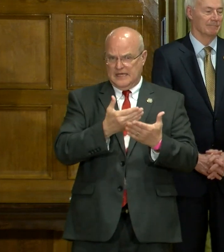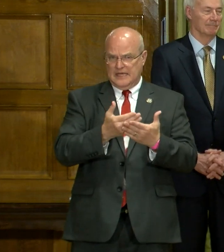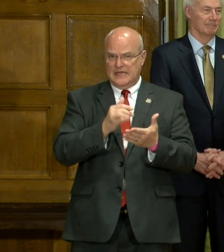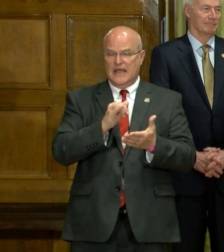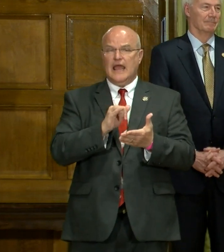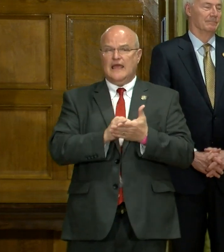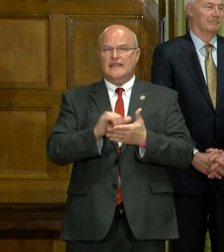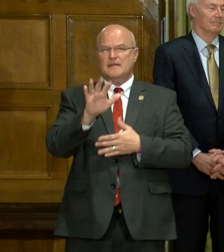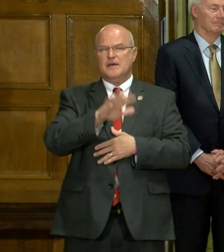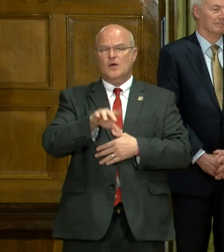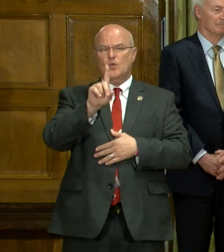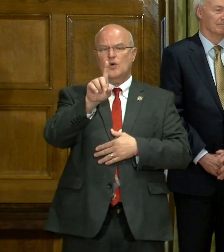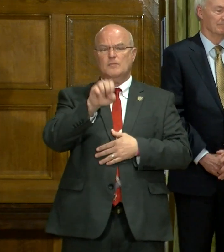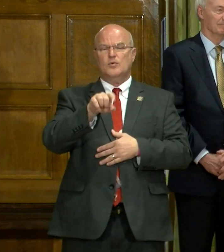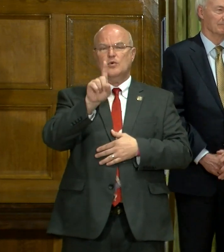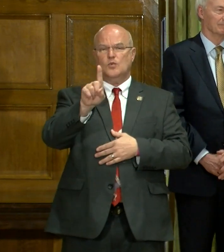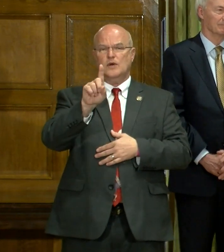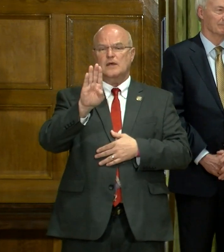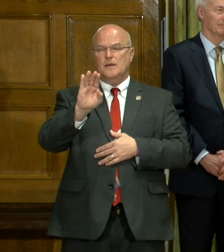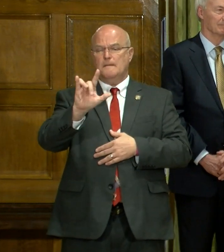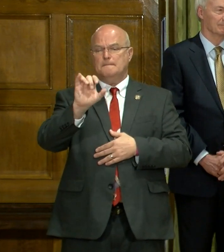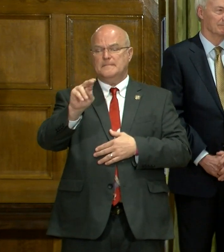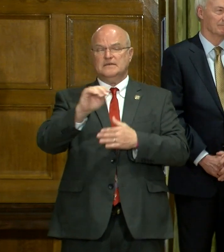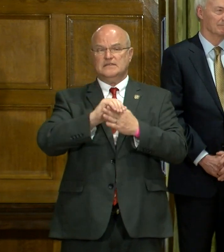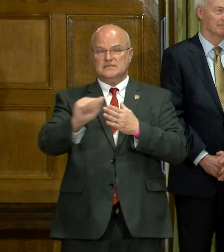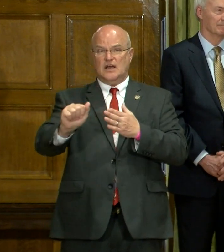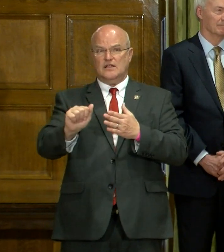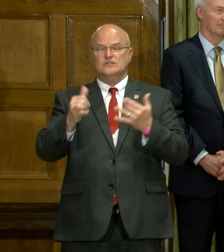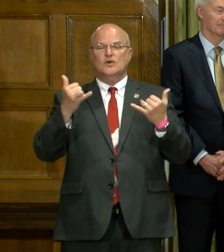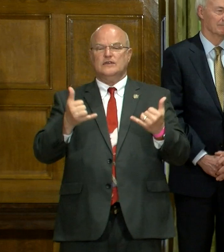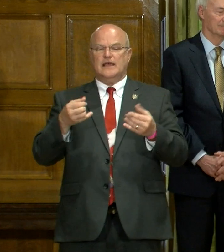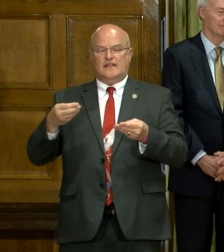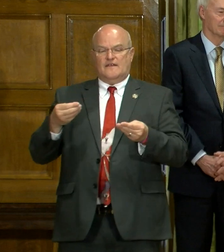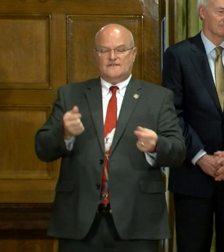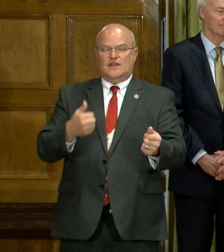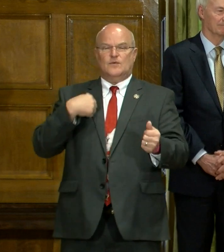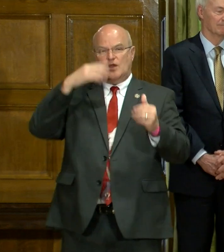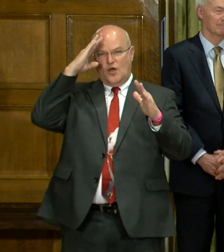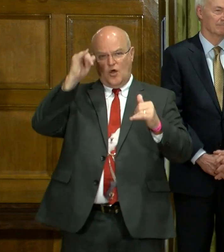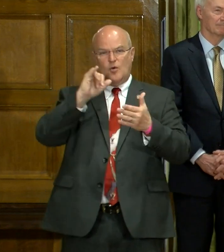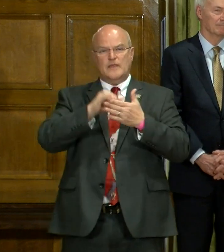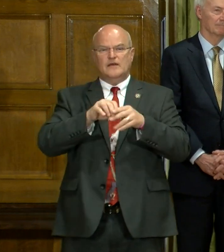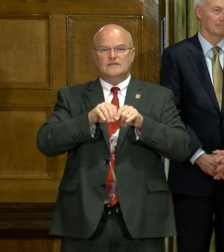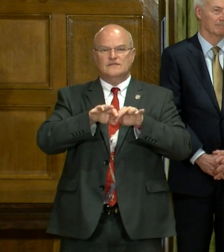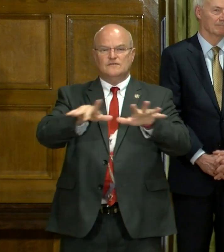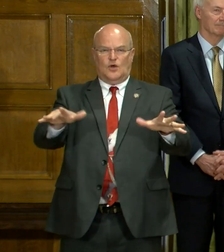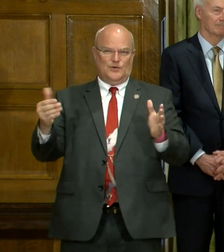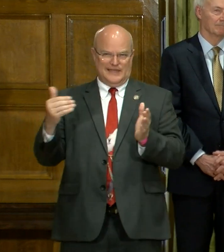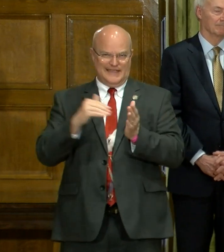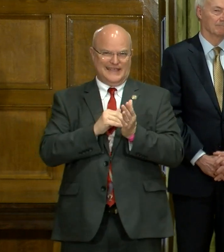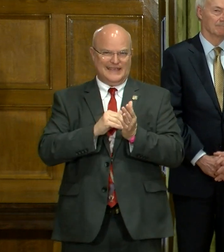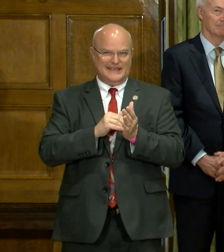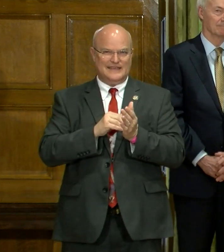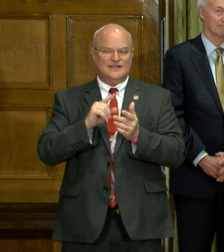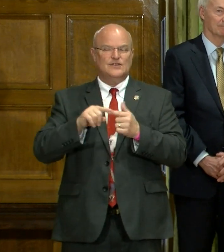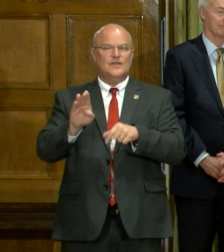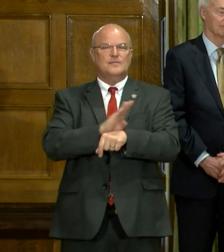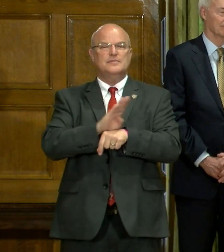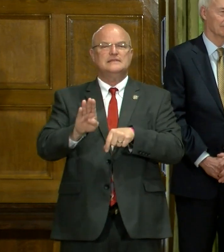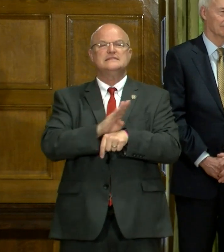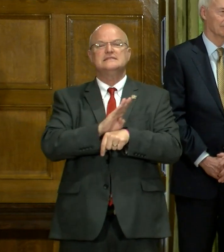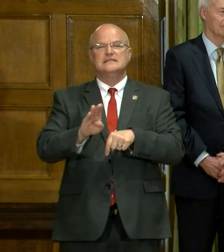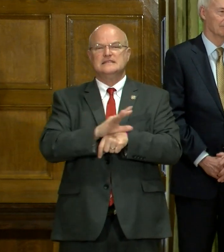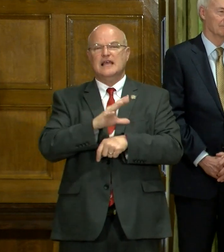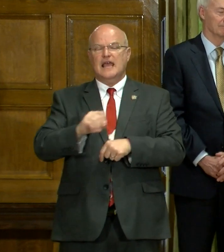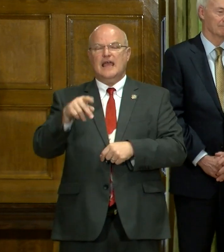and that accounted for about $1.1 billion. So now that that's been funded and approved, we hope those funds will start flowing again to those businesses